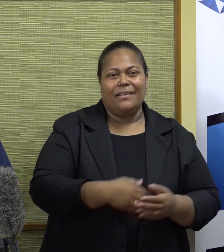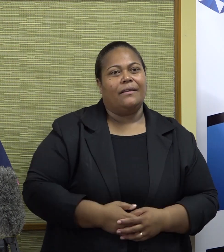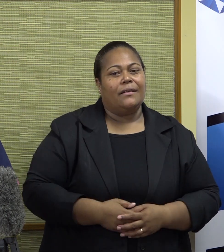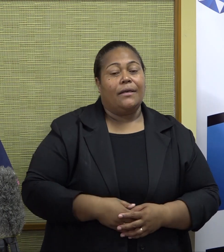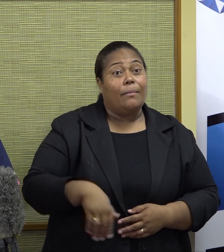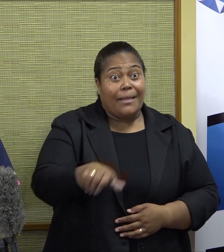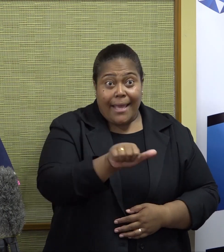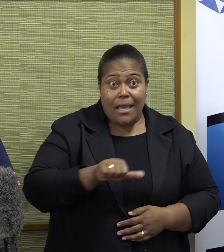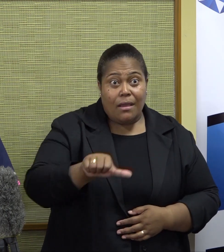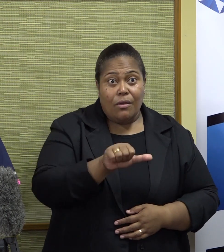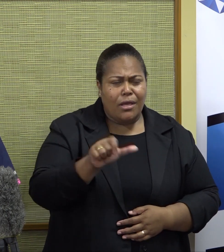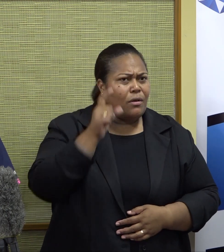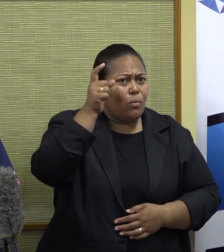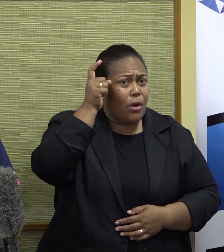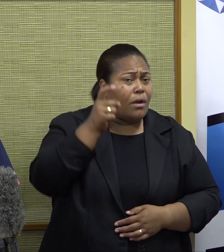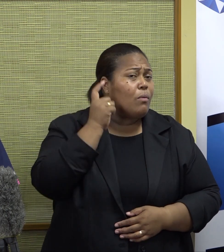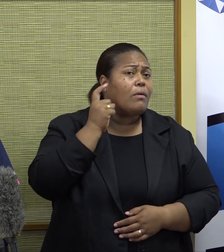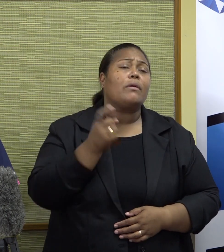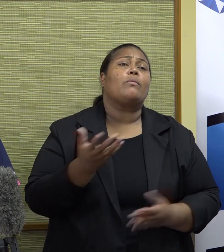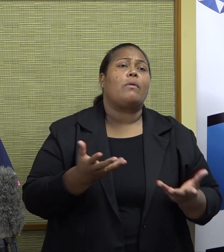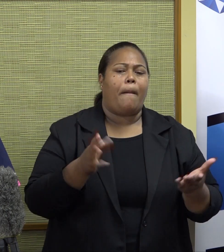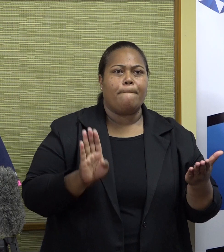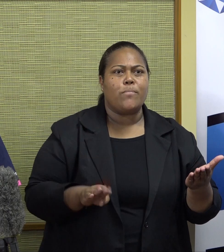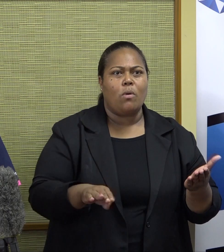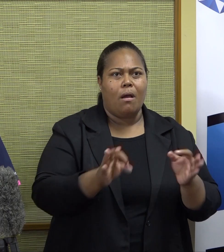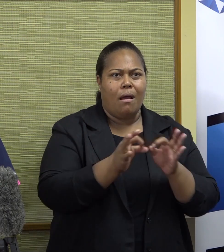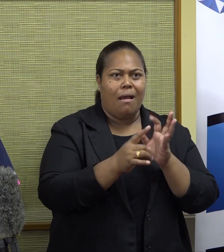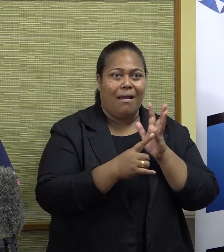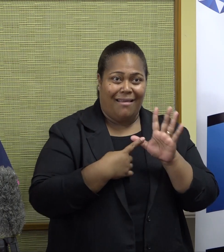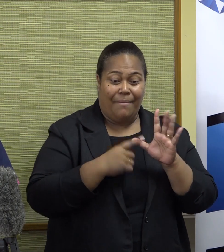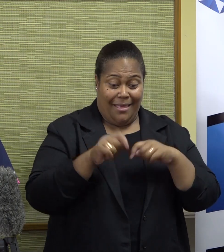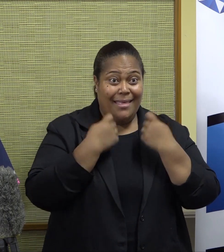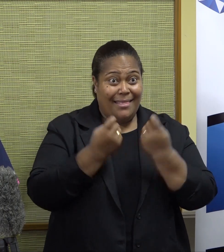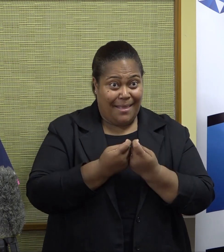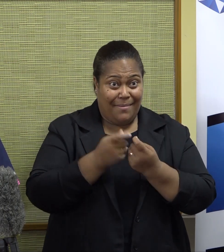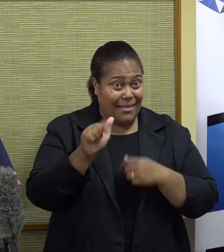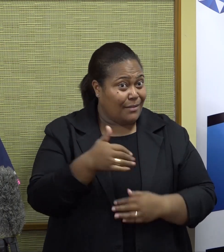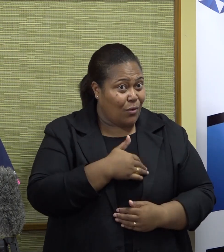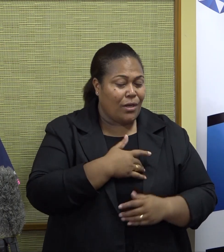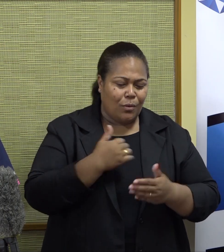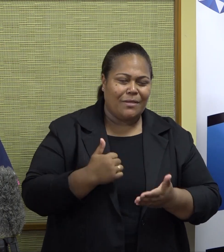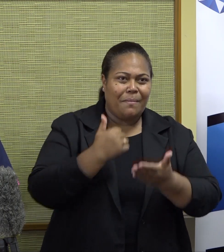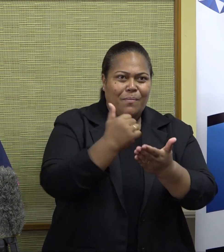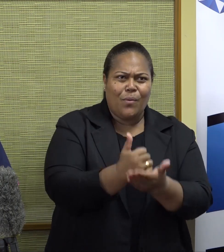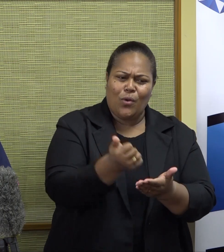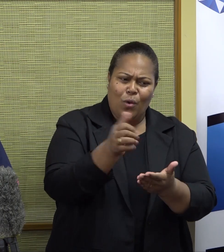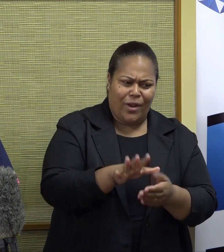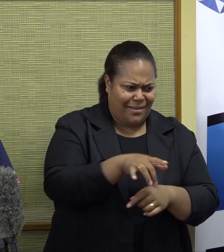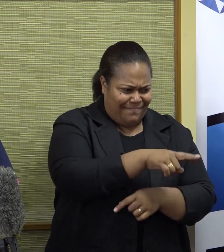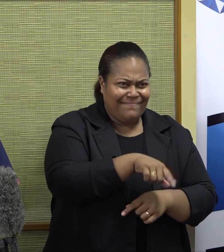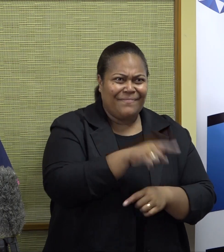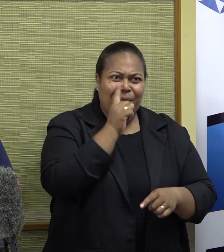of concern for us is Boa, but the team that's going this morning will support the ones that are already on the